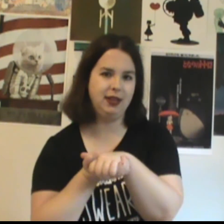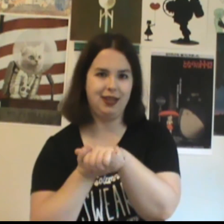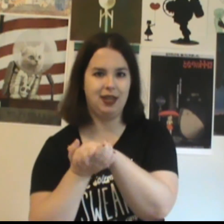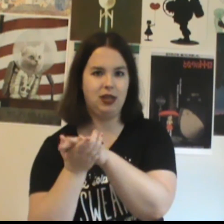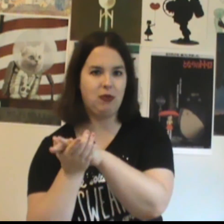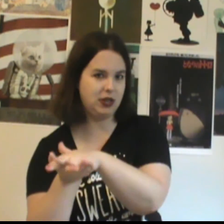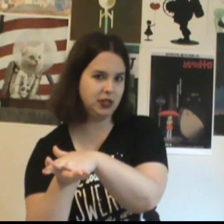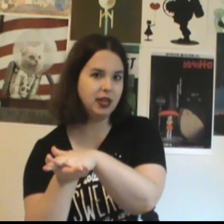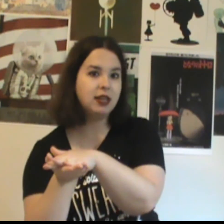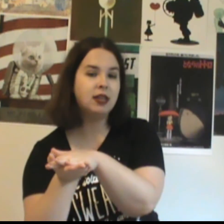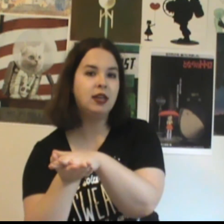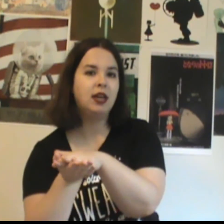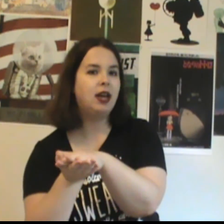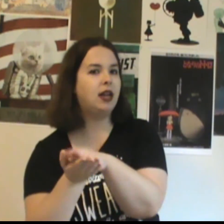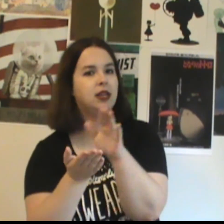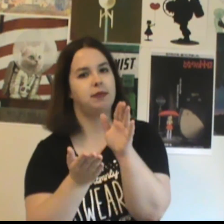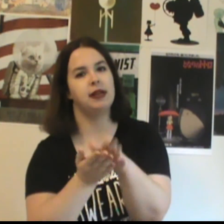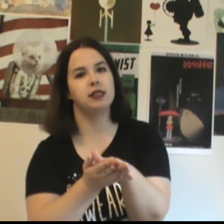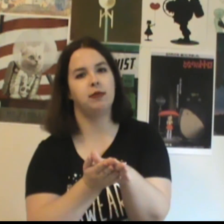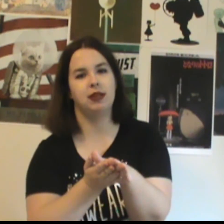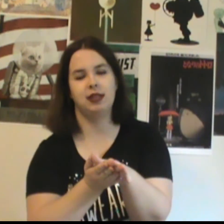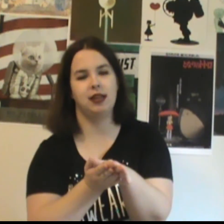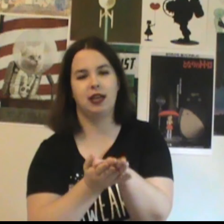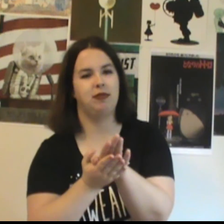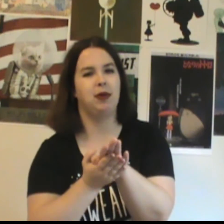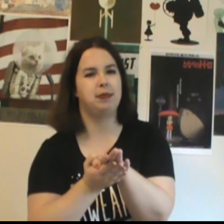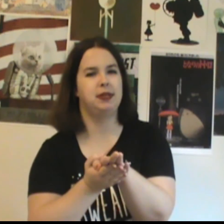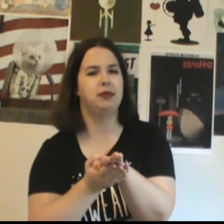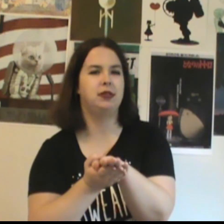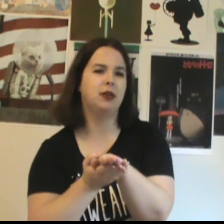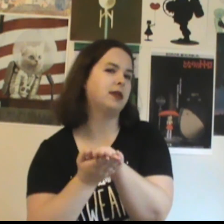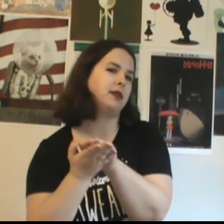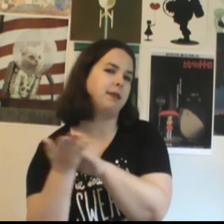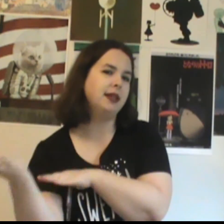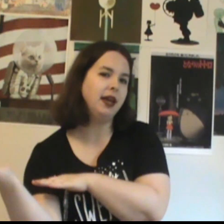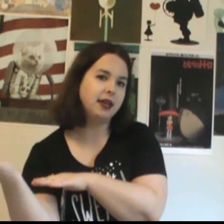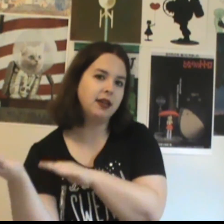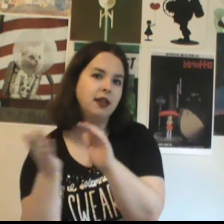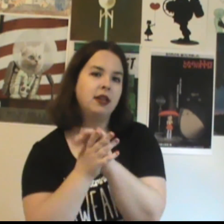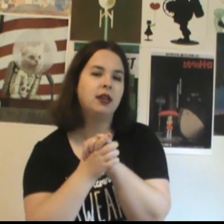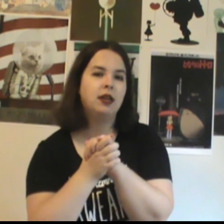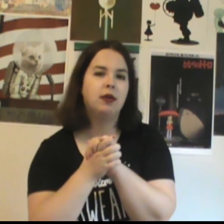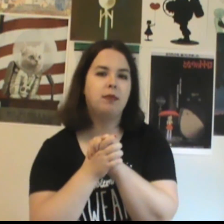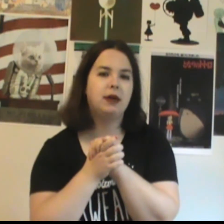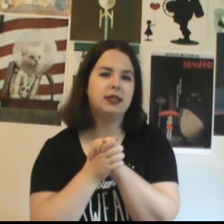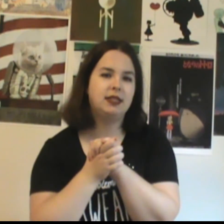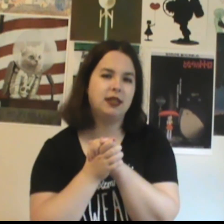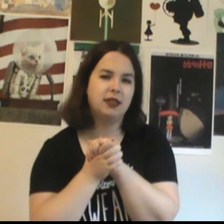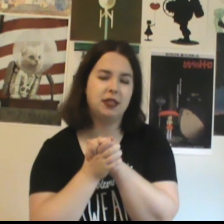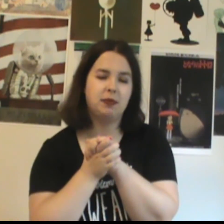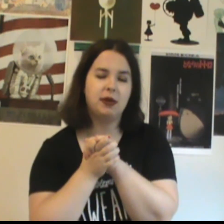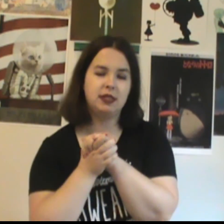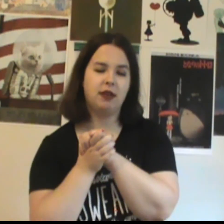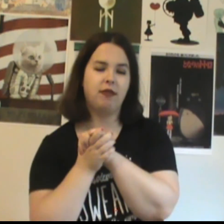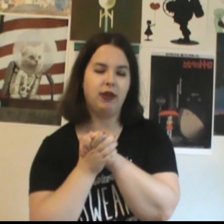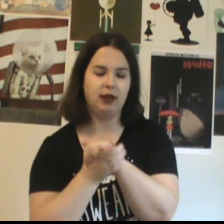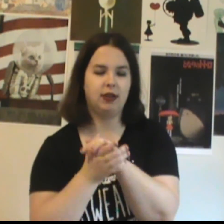to continue watching it. It all depends on what the next few episodes turn out to be like. But still, this was a very good